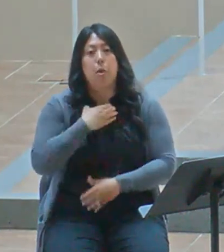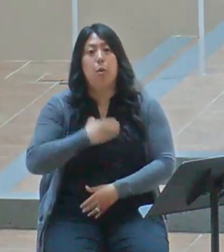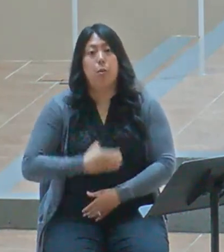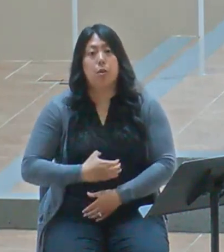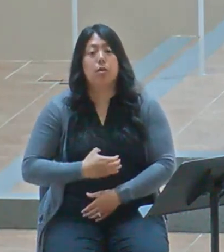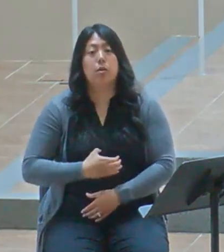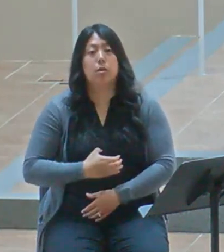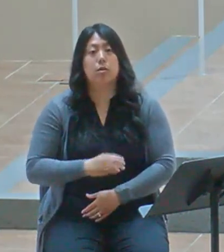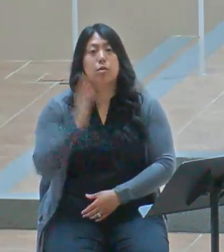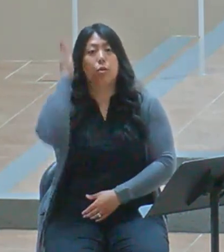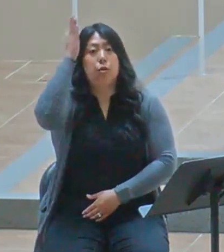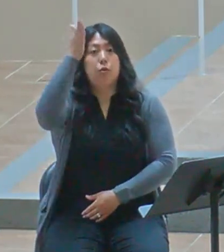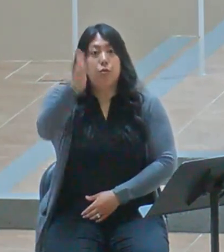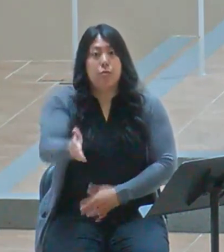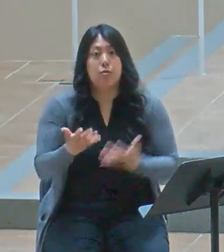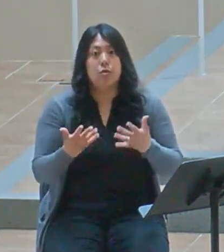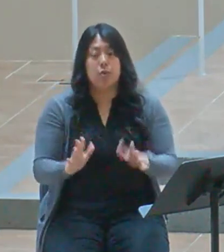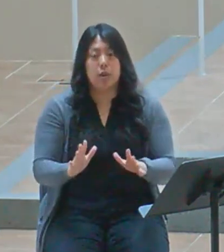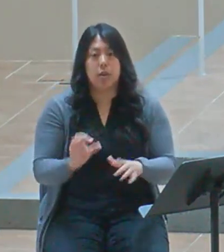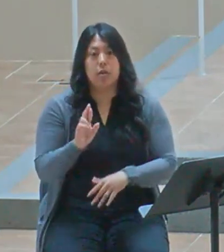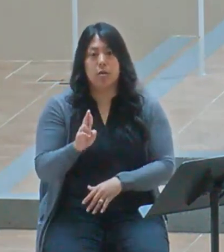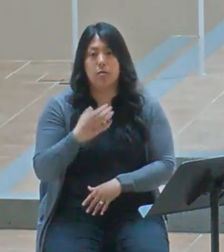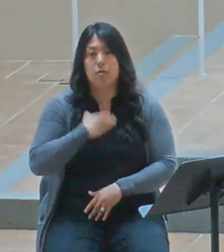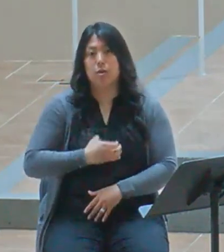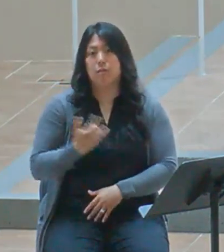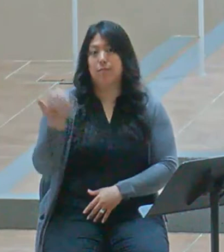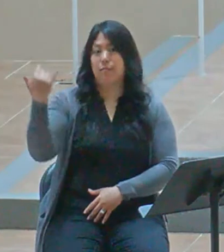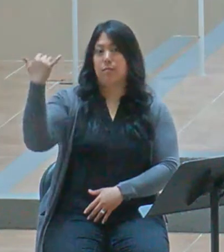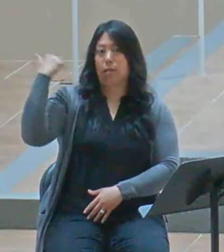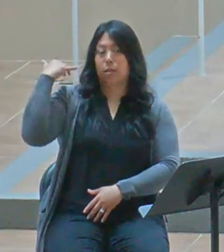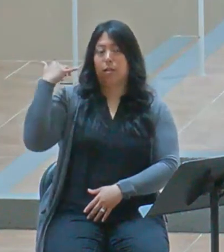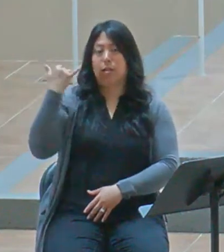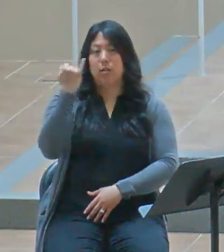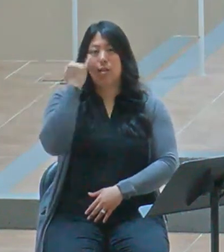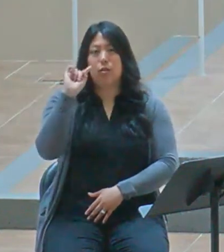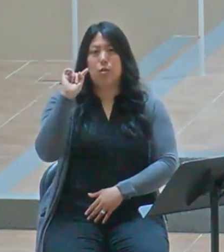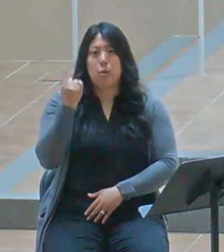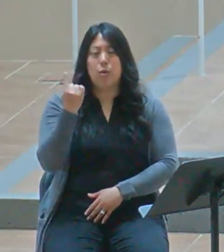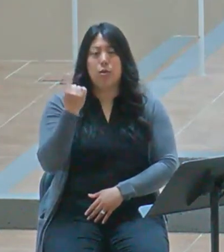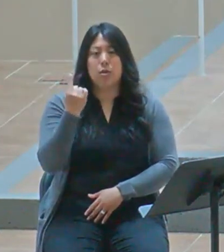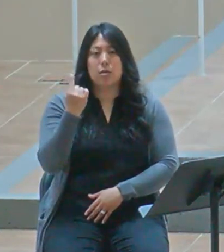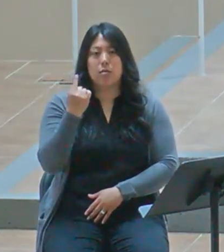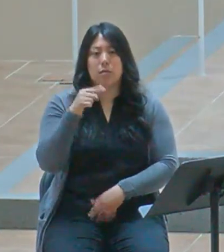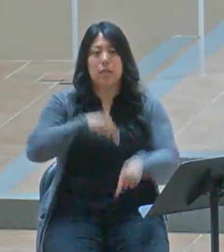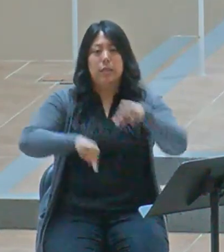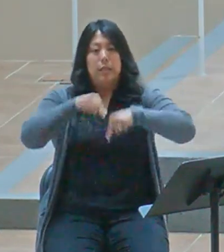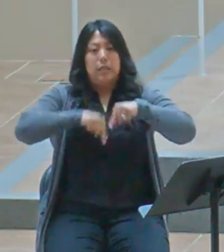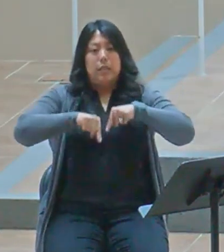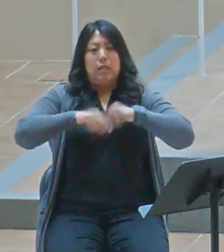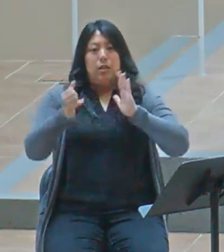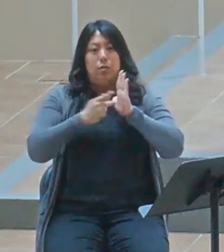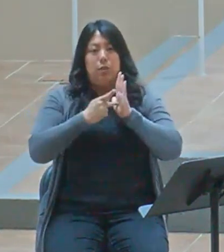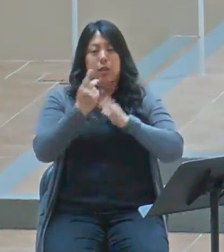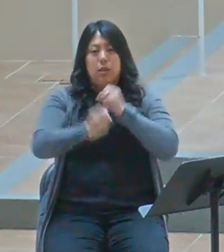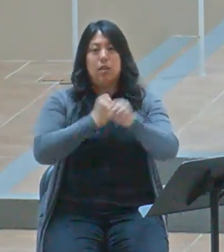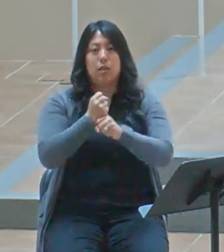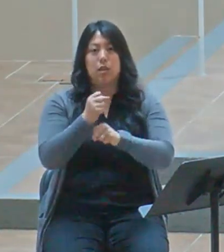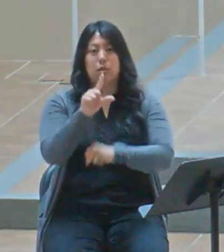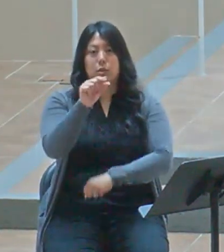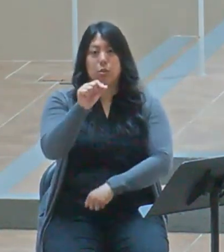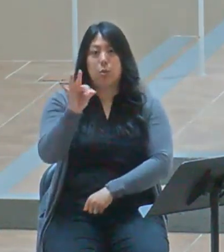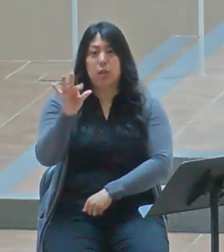the future, or wishing it was the past. If we could only go back to 2019, it was only a few months